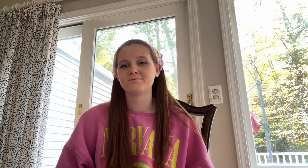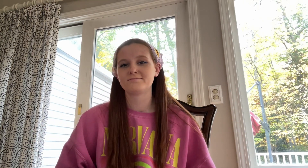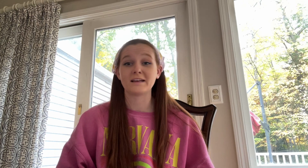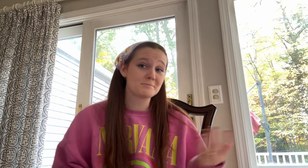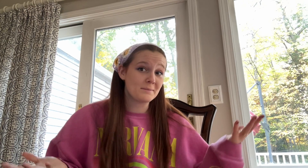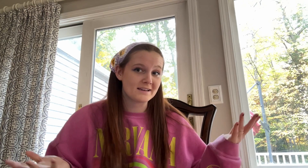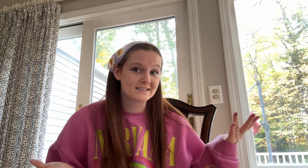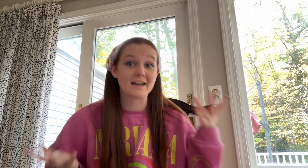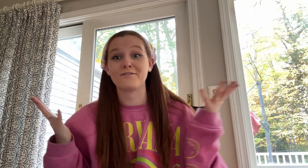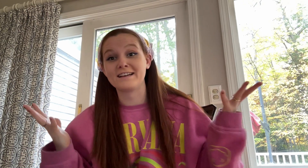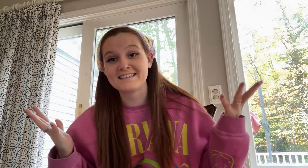that's my best scared face.